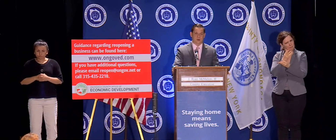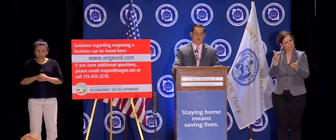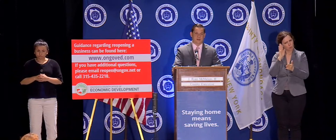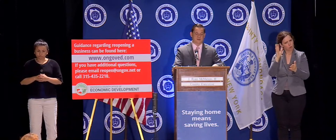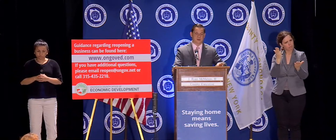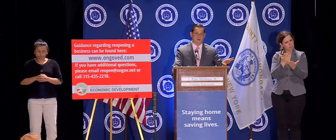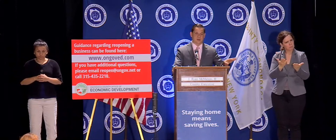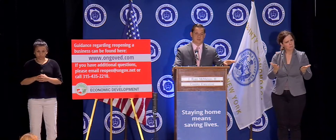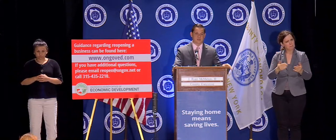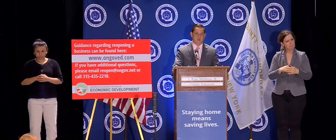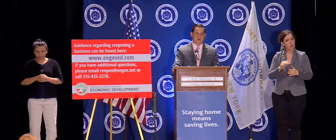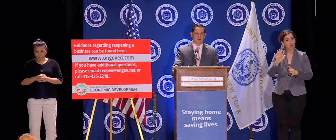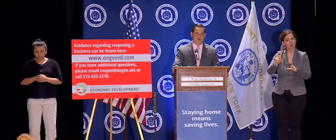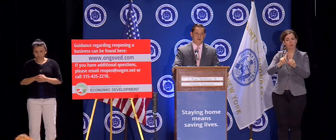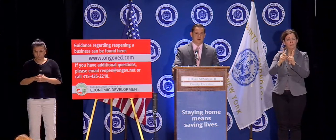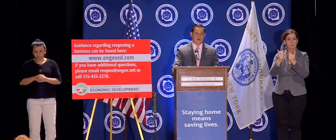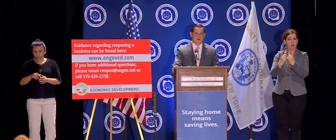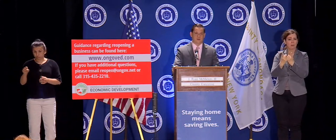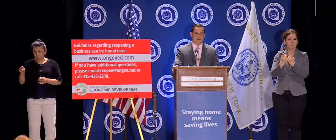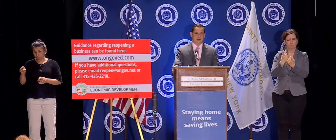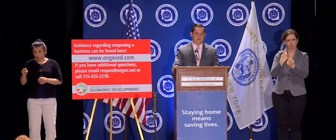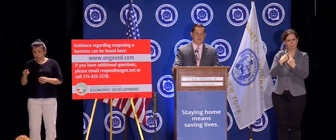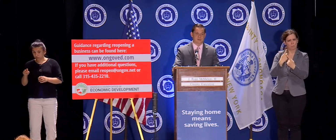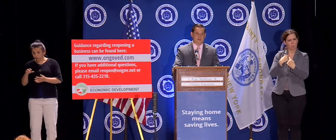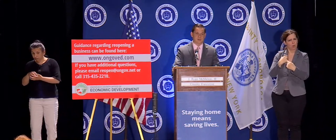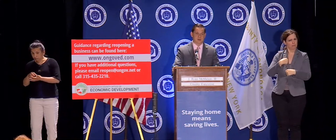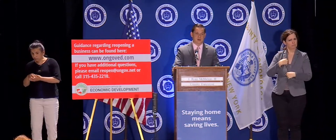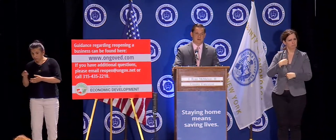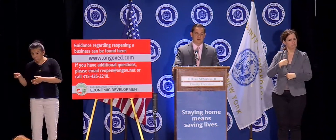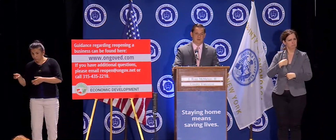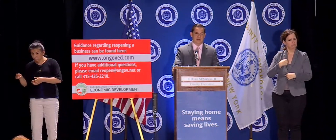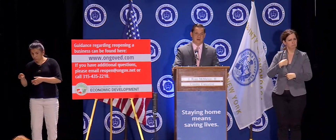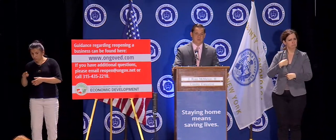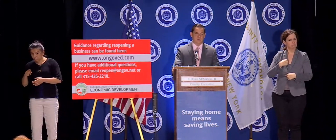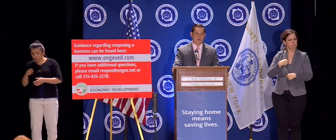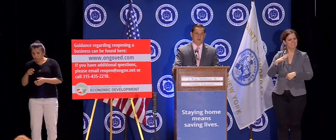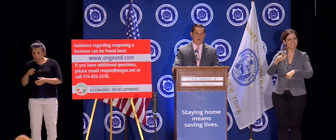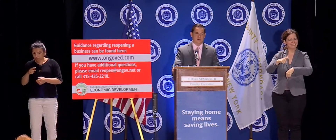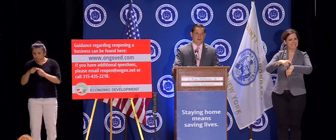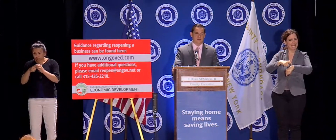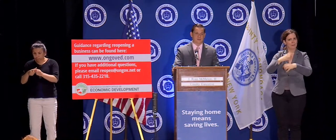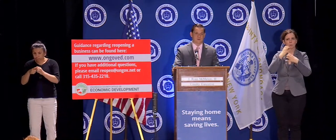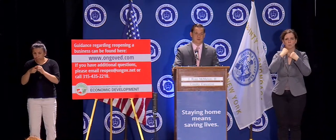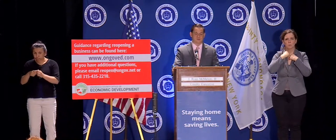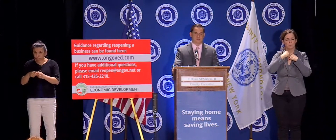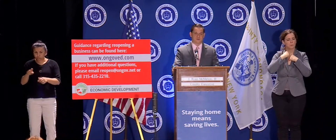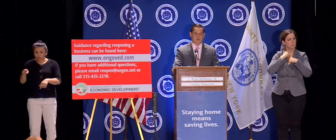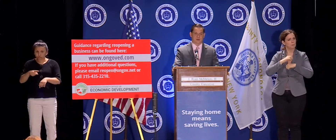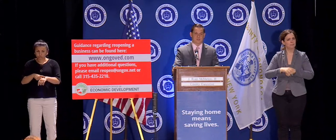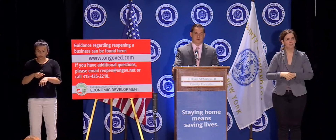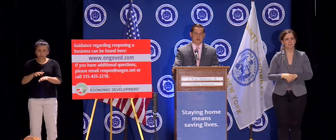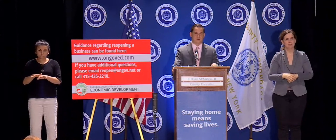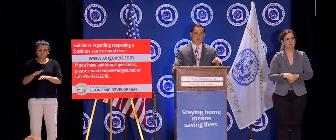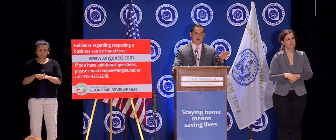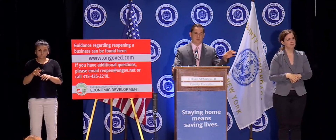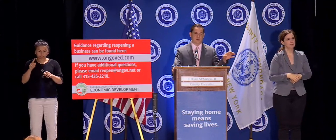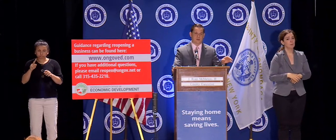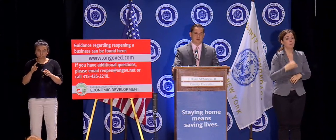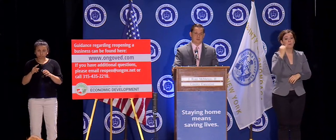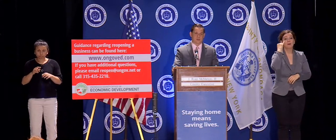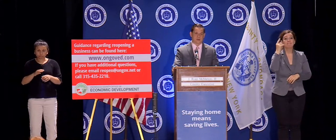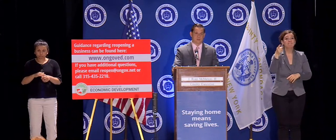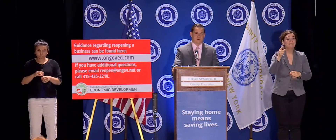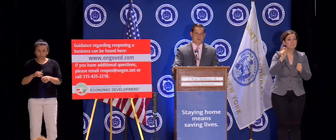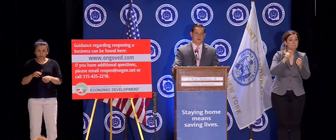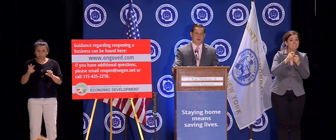her department answers all questions, but her time is very valuable, and so if you have specific questions for the health department,